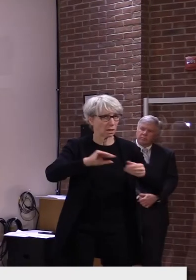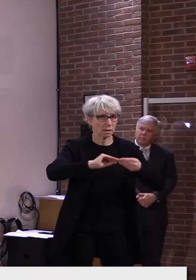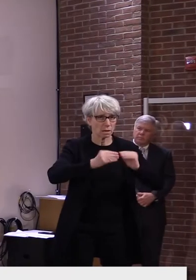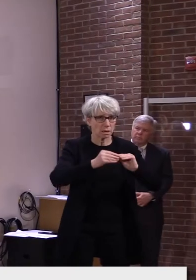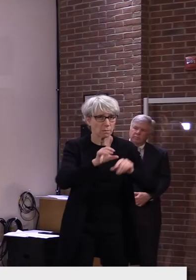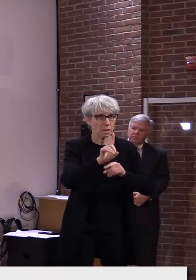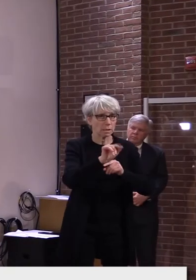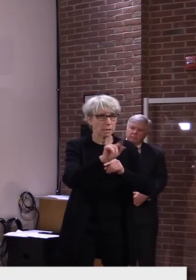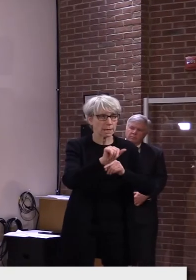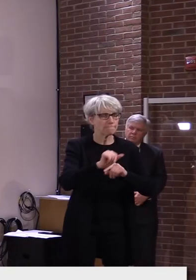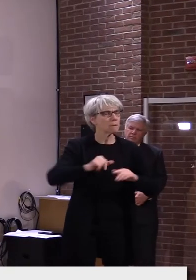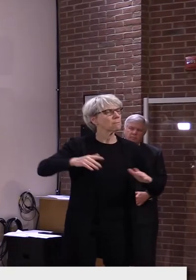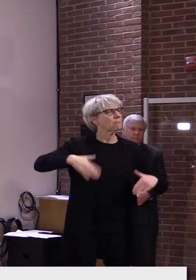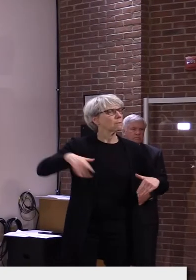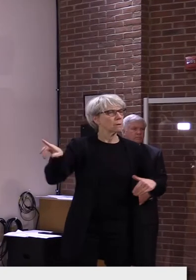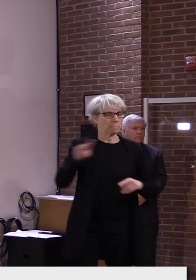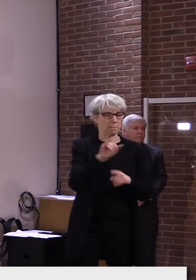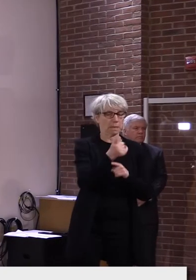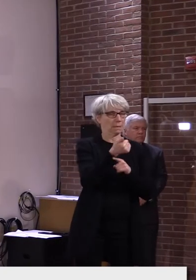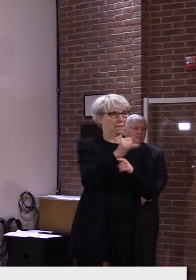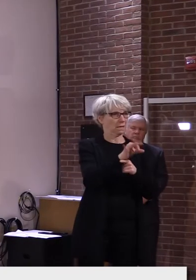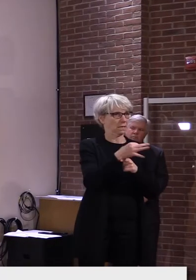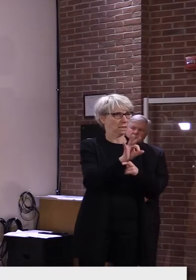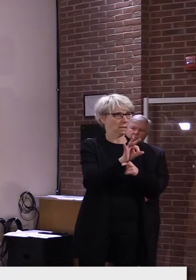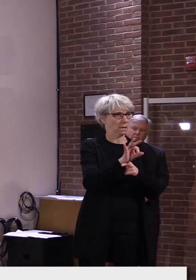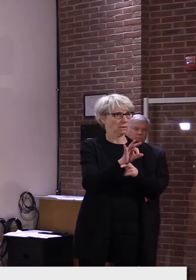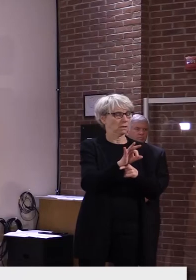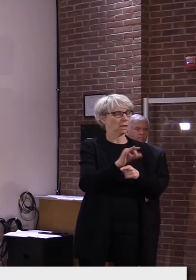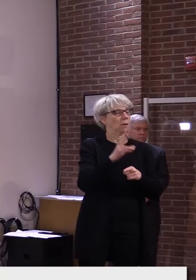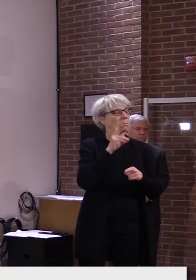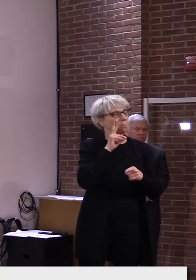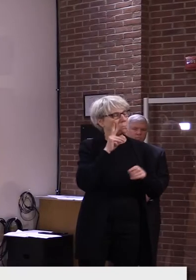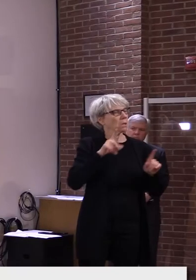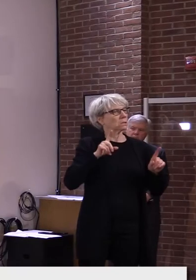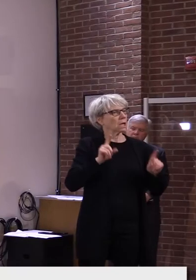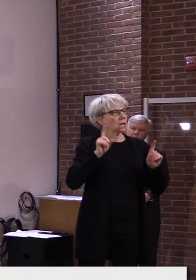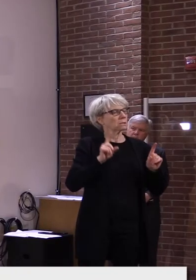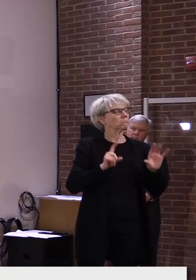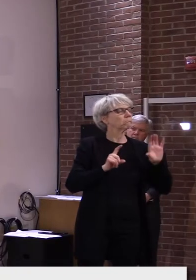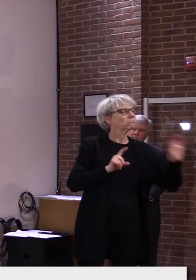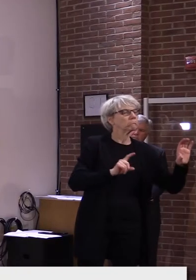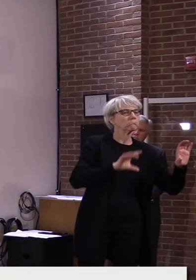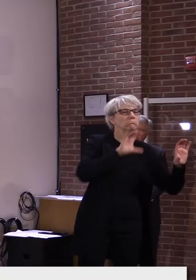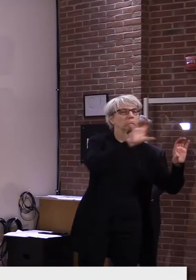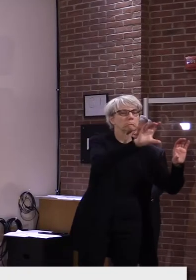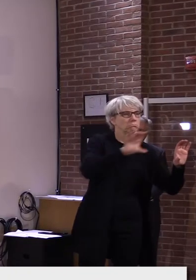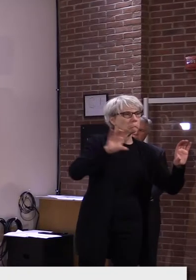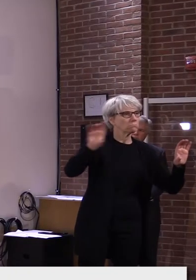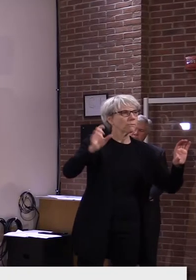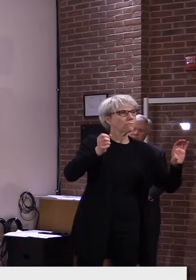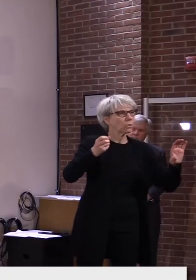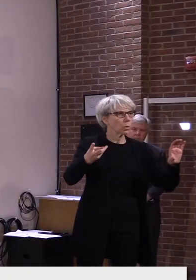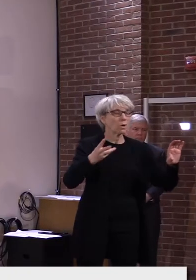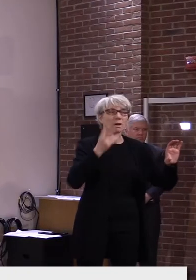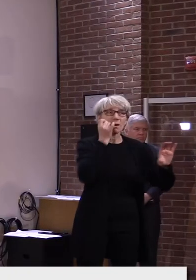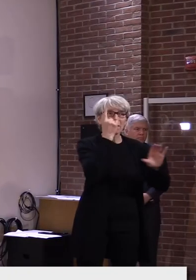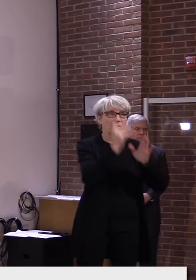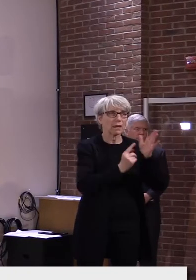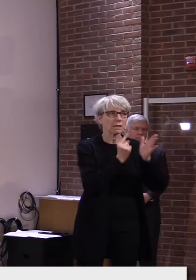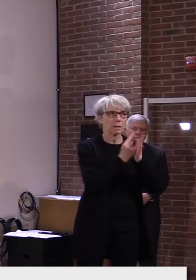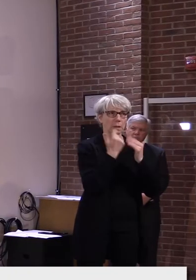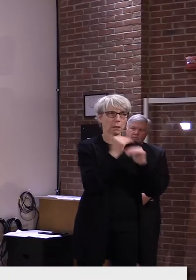a pilot on the 19th of May to a number of practices, and we were only able to give Moderna at that